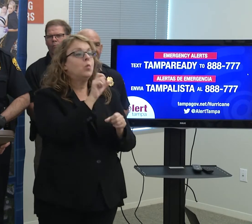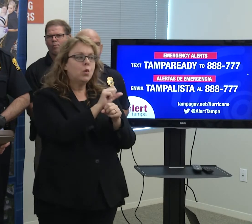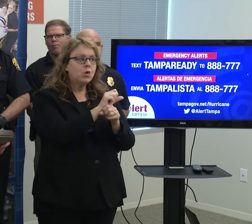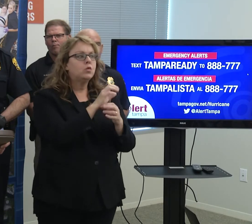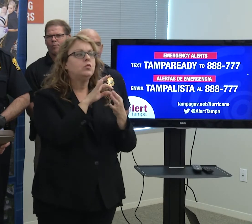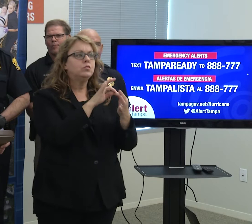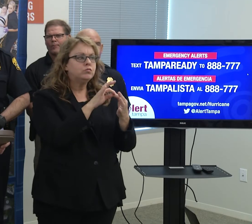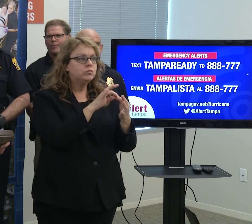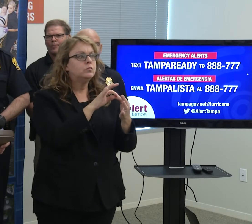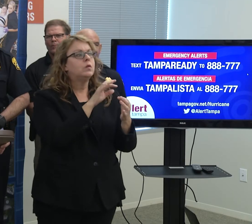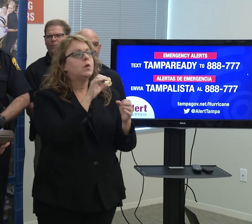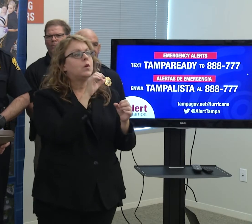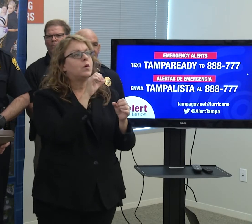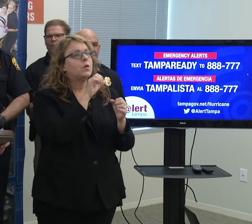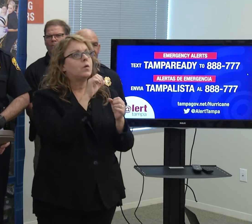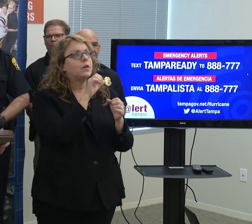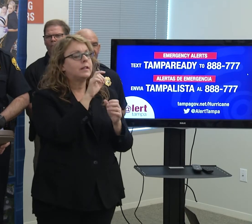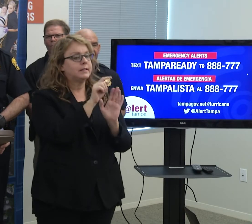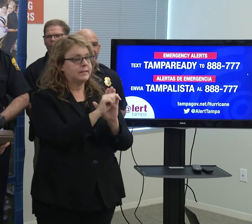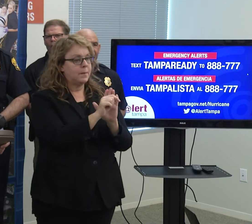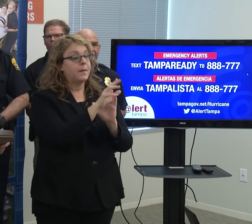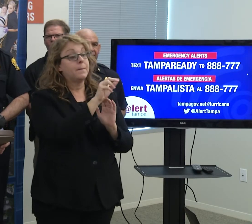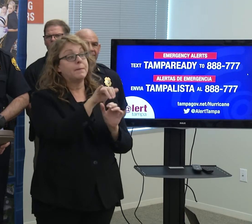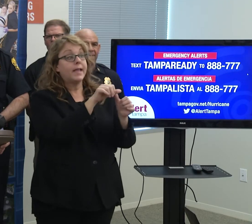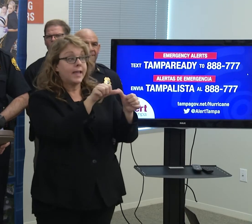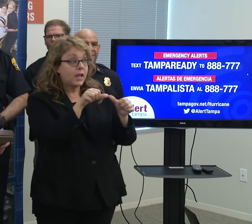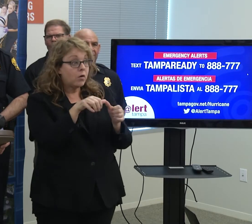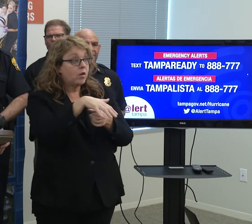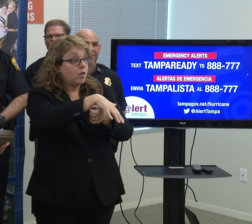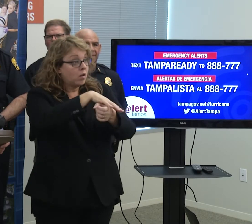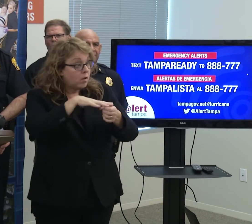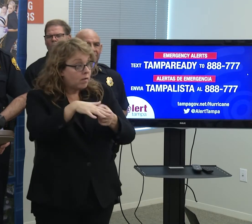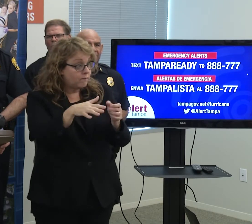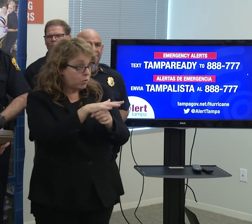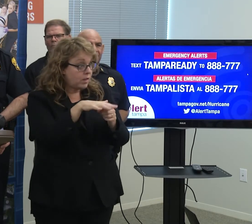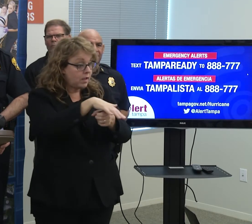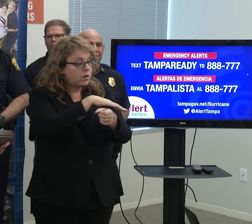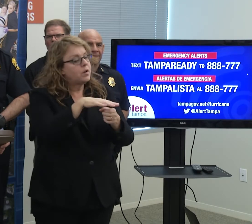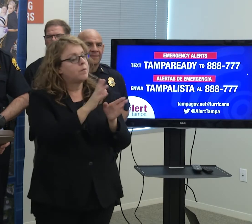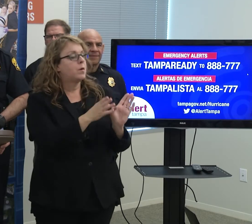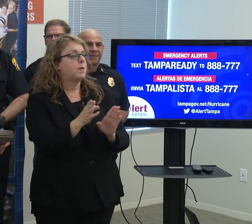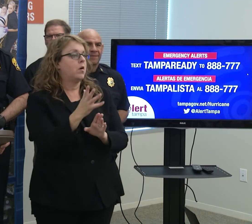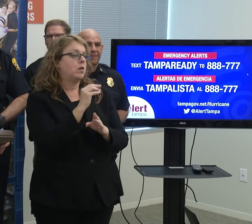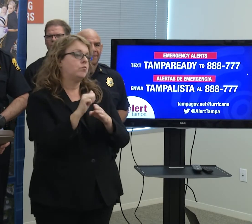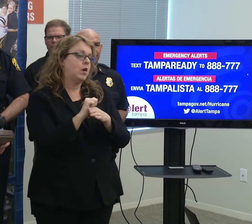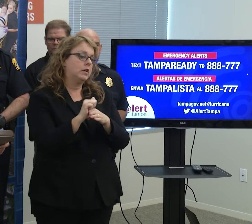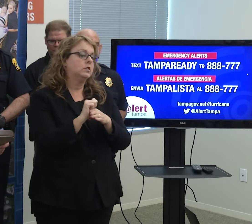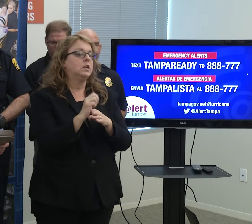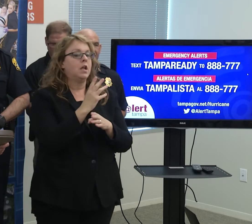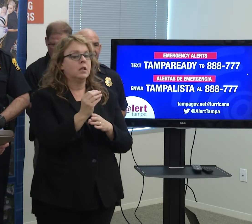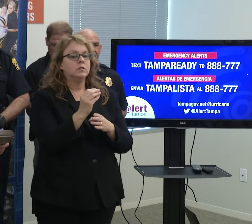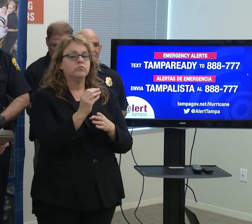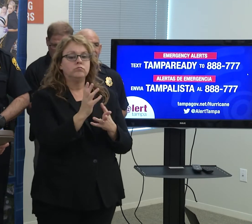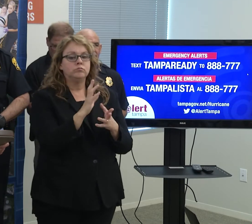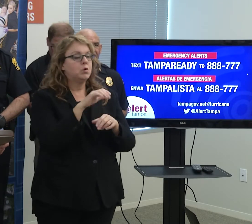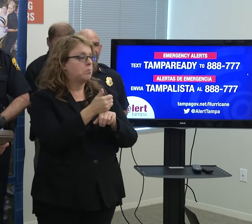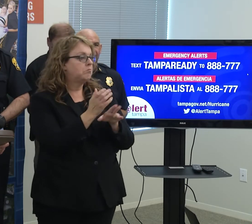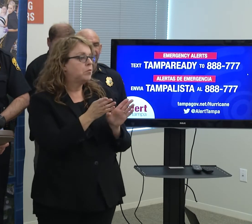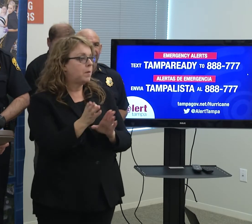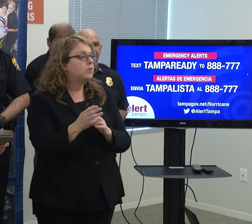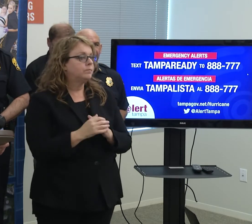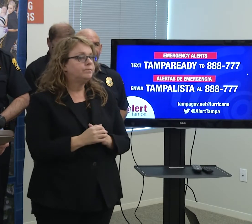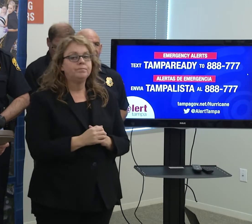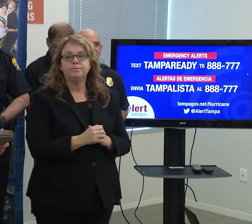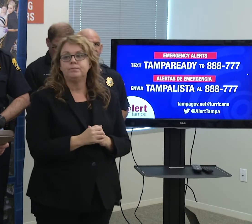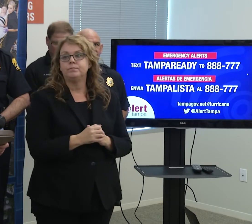very closely as the Tampa Bay area to prepare for these storms, and we've exercised and done as much as we can to